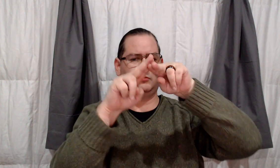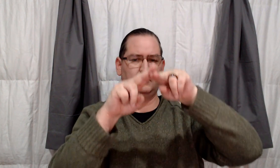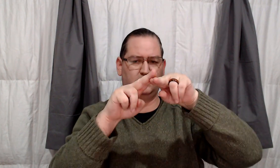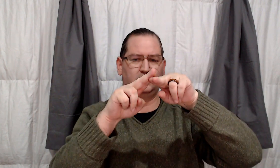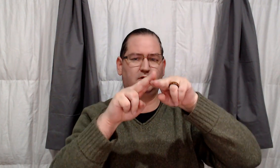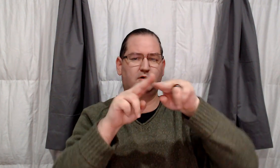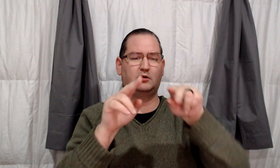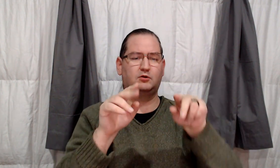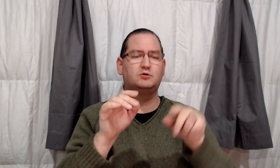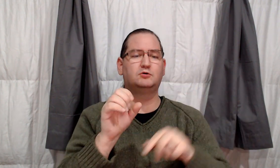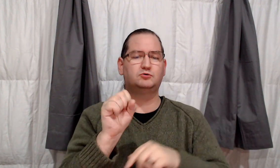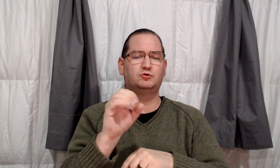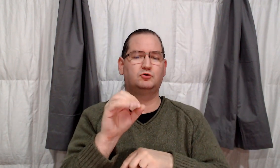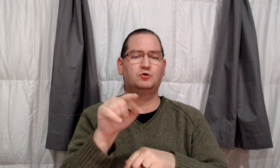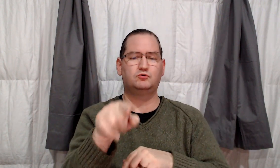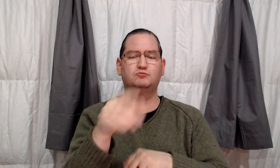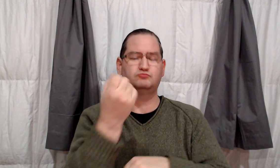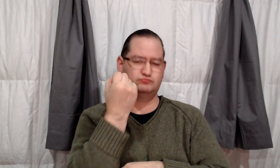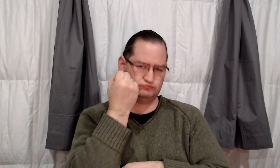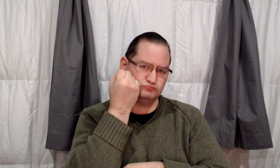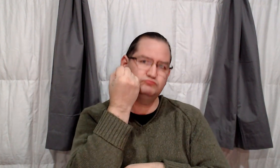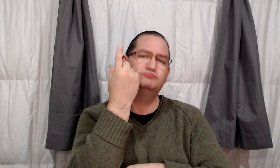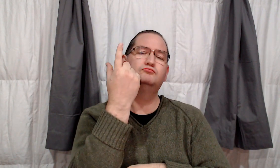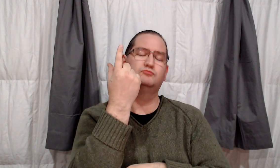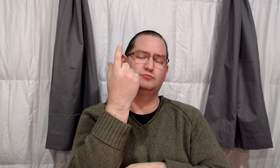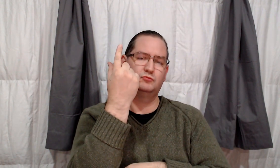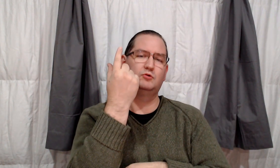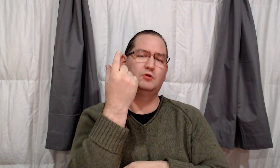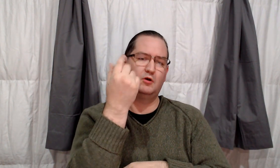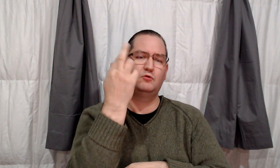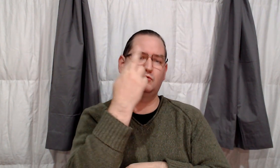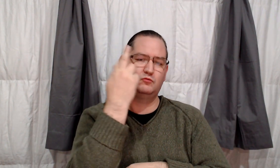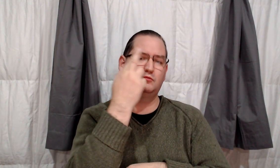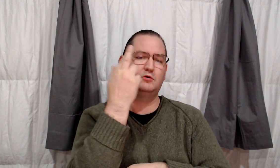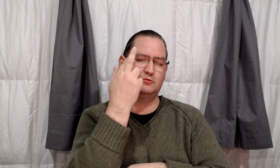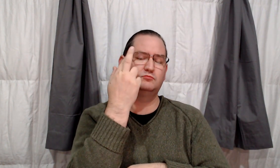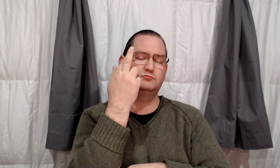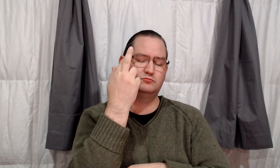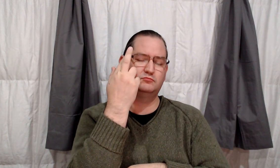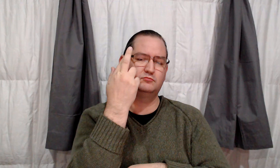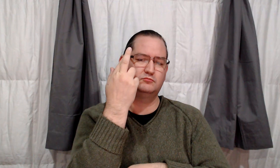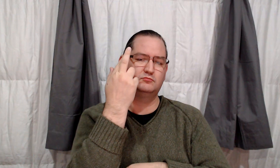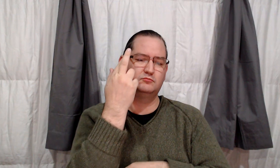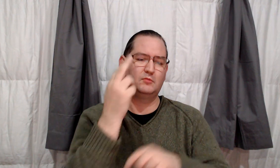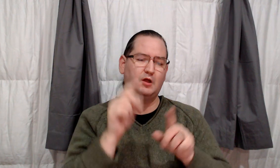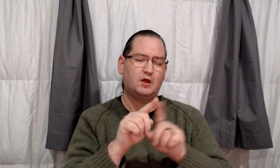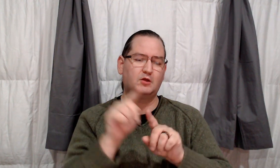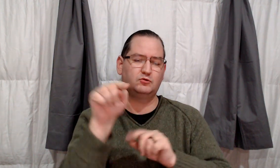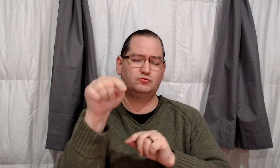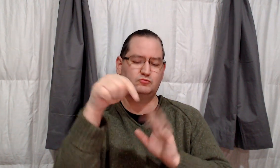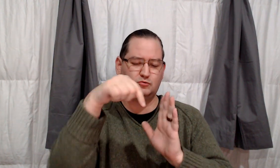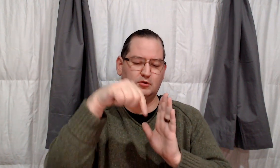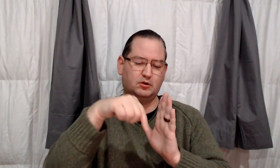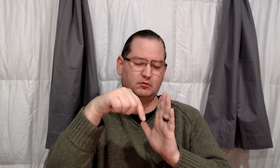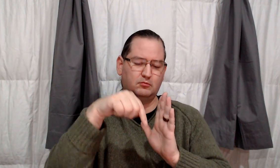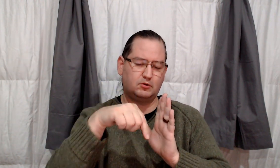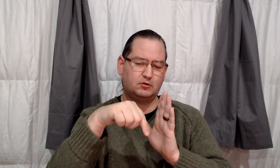Even as you go deeper, deeper, deeper down now, as you become aware of that movement, as it increases